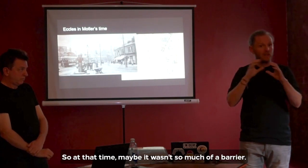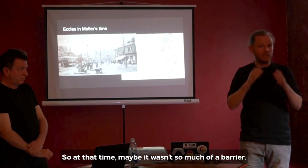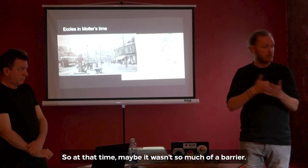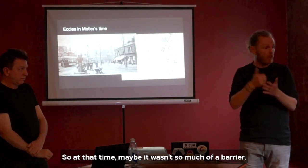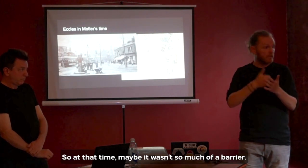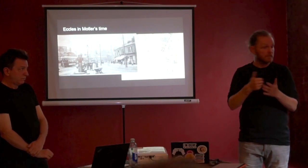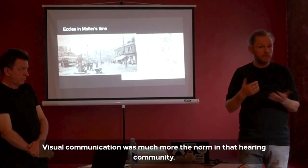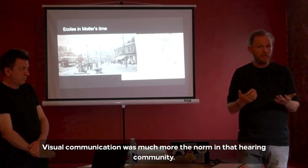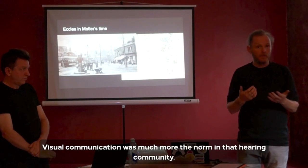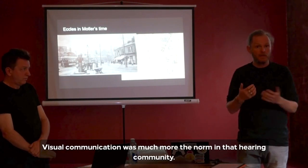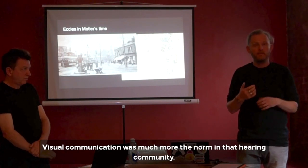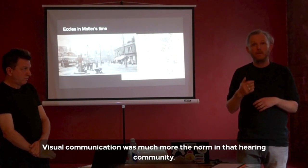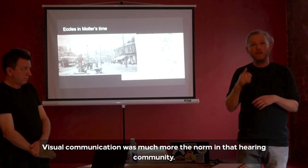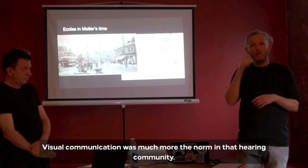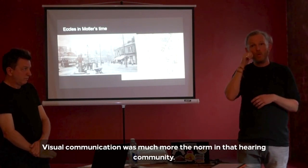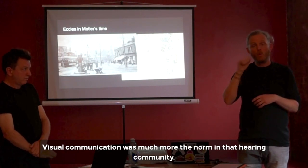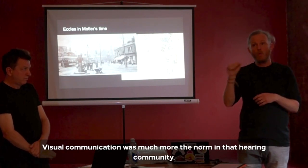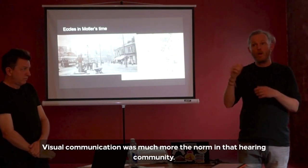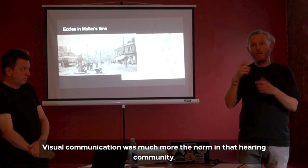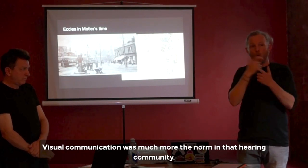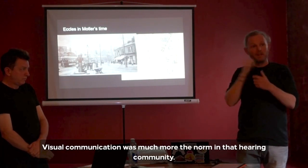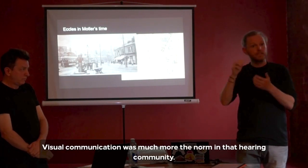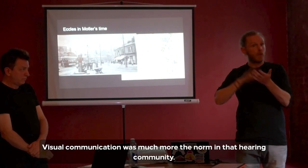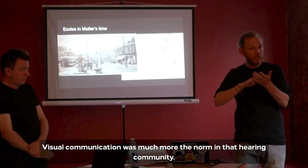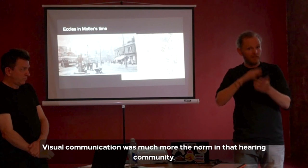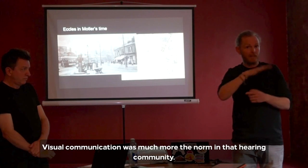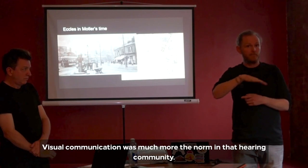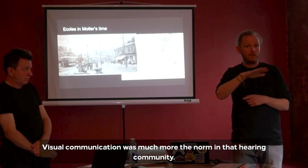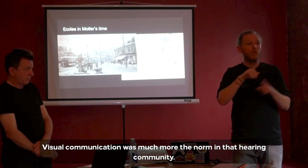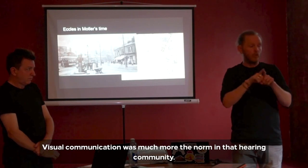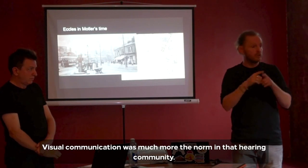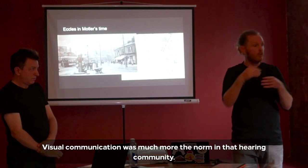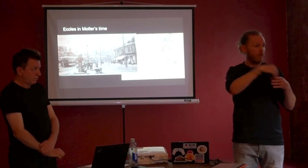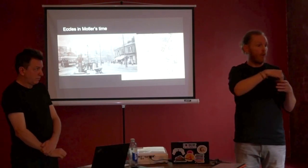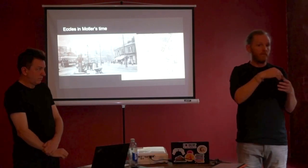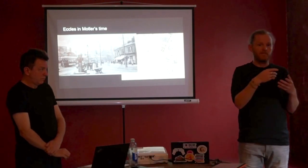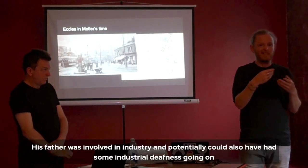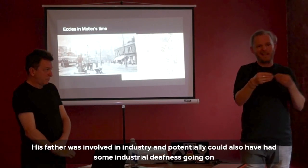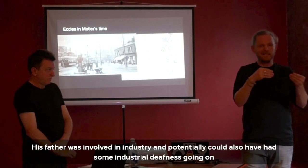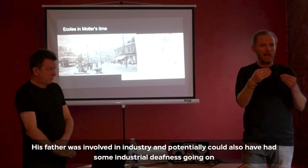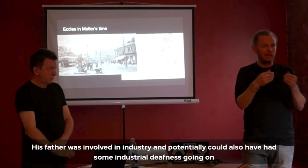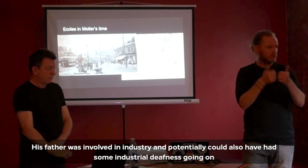barrier. Visual communication was much more the norm within the human community, or in that human community.